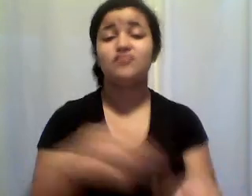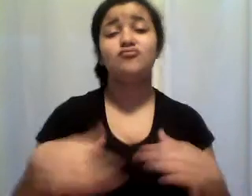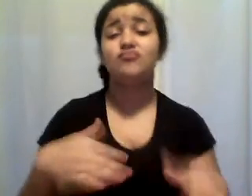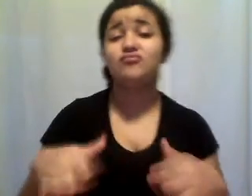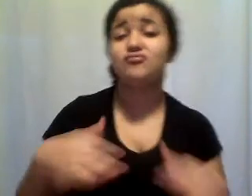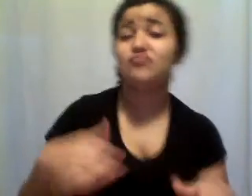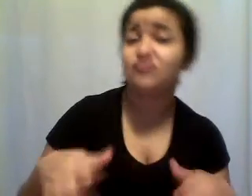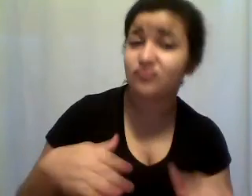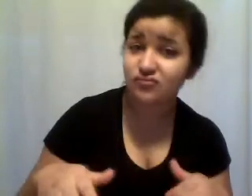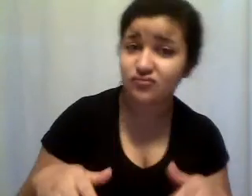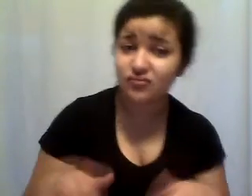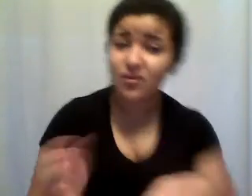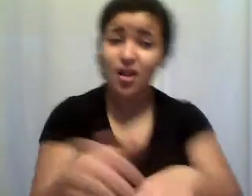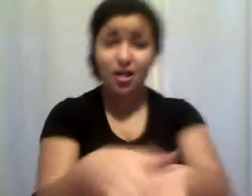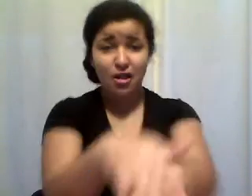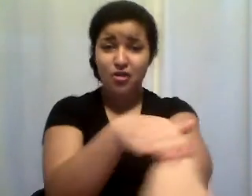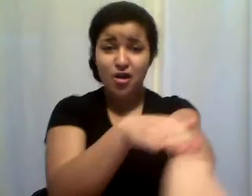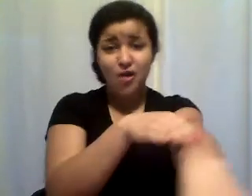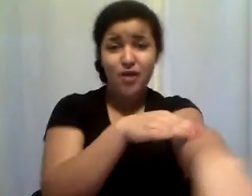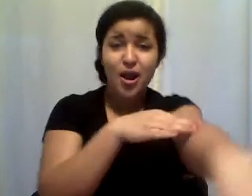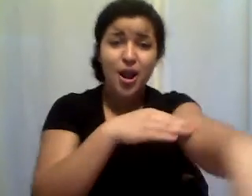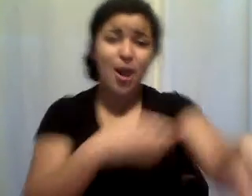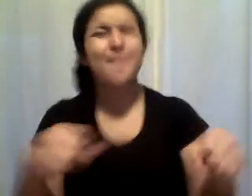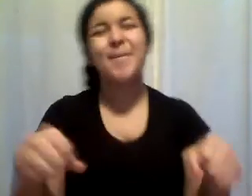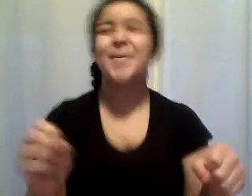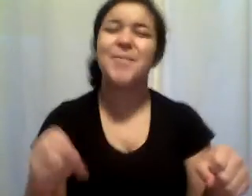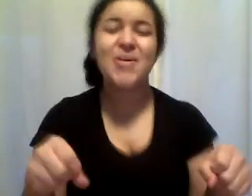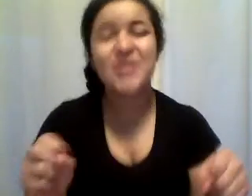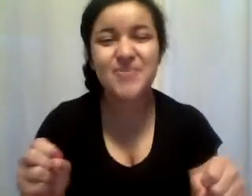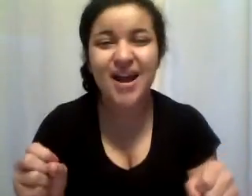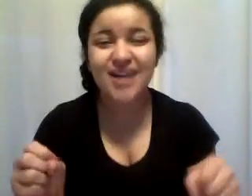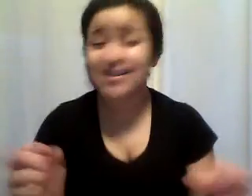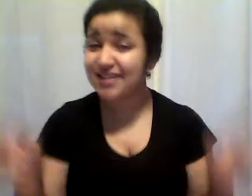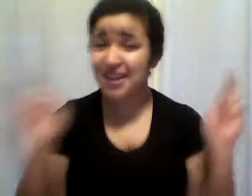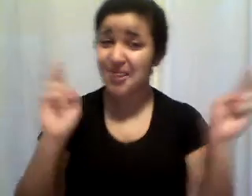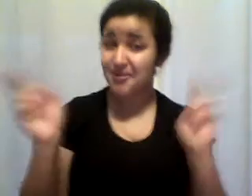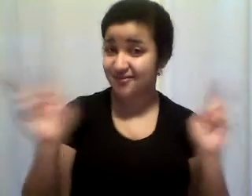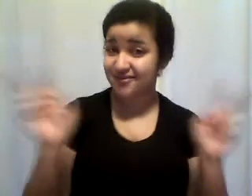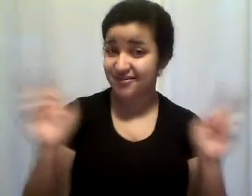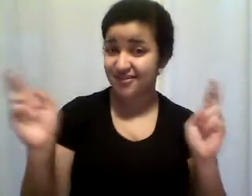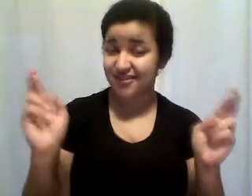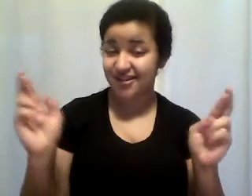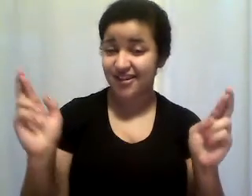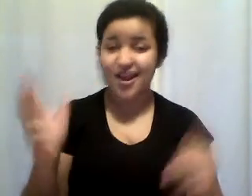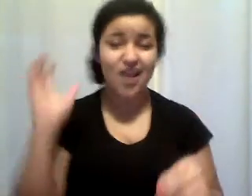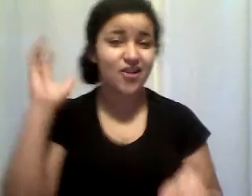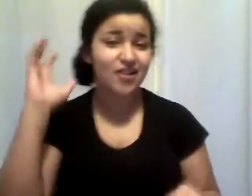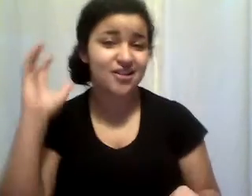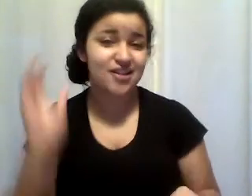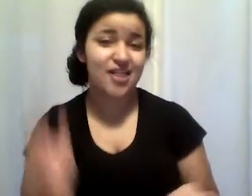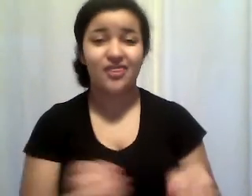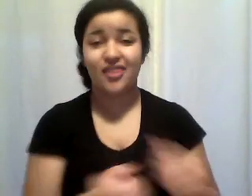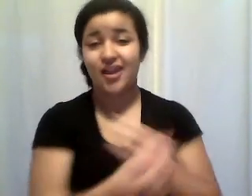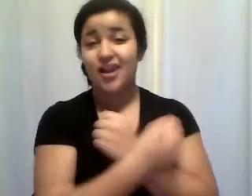hitchhike I take a long, long ride on my motorbike, until I'm ready A crazy little thing